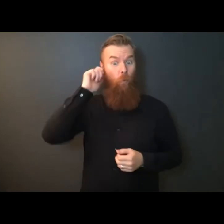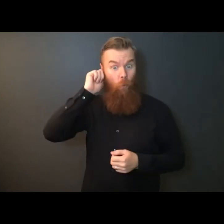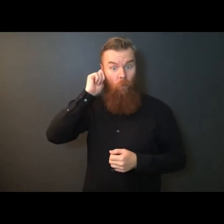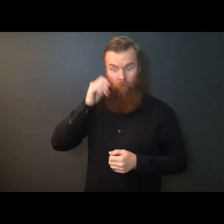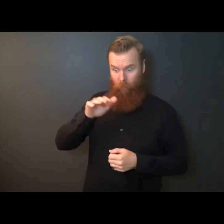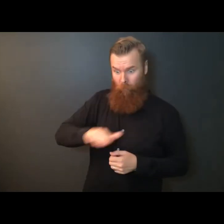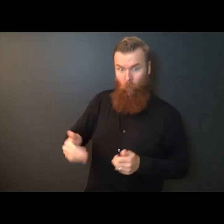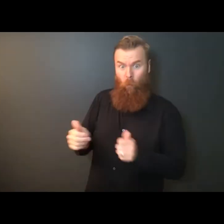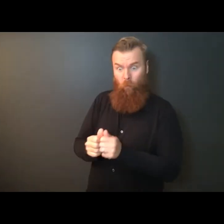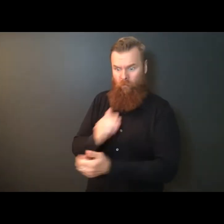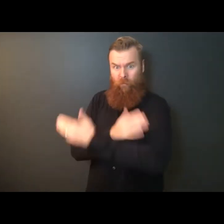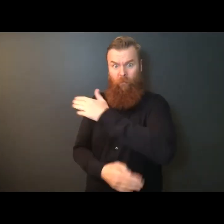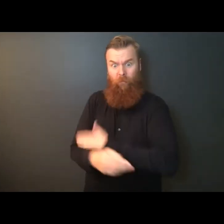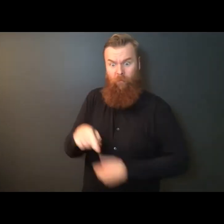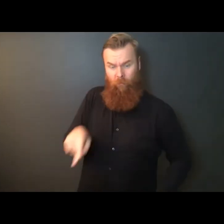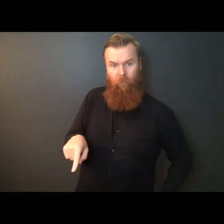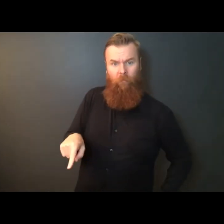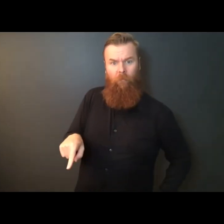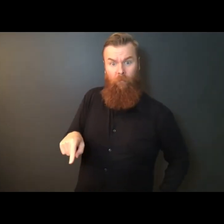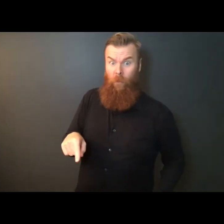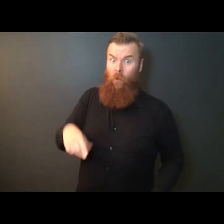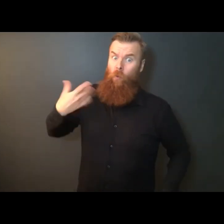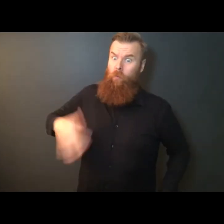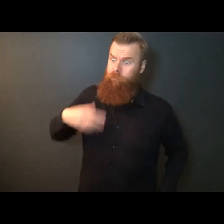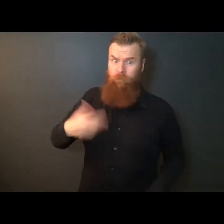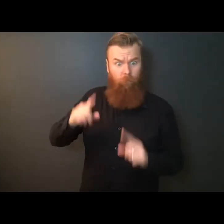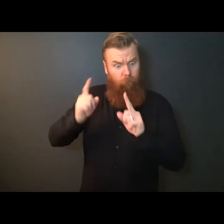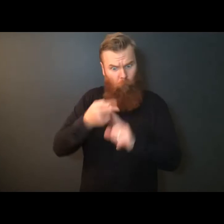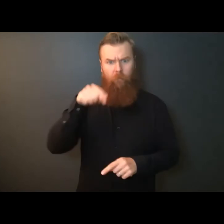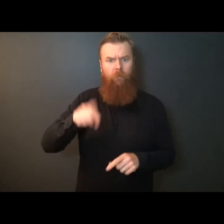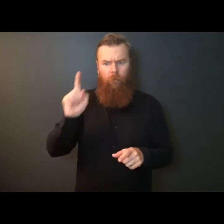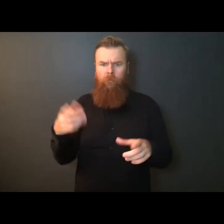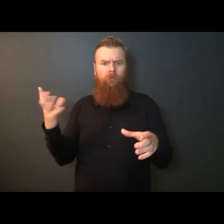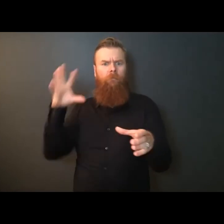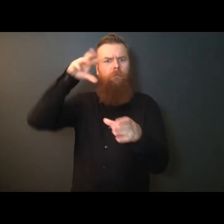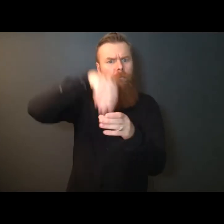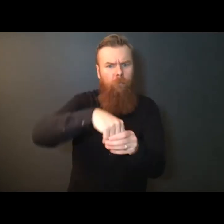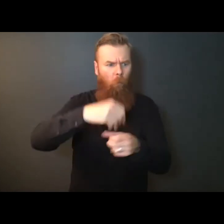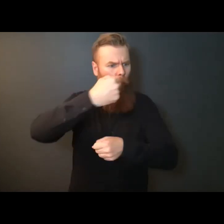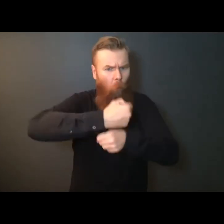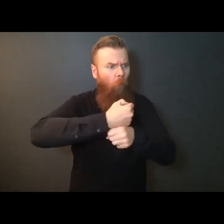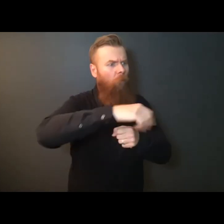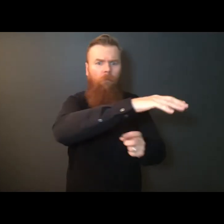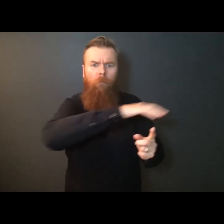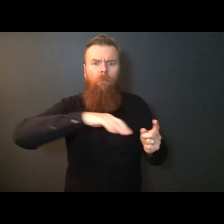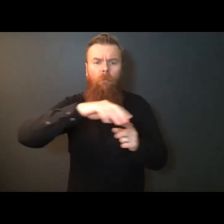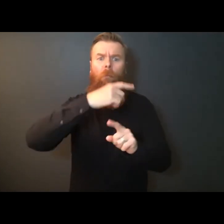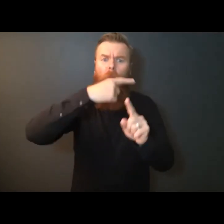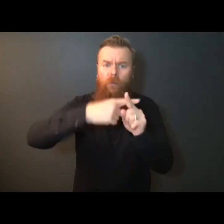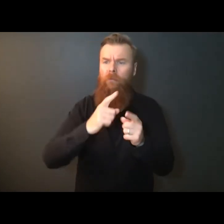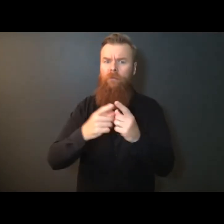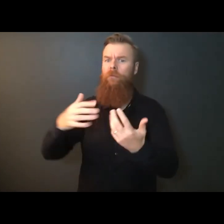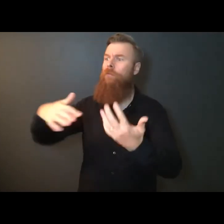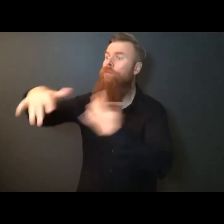we really address that, and in what place in the social strata just a woman, a single mom also